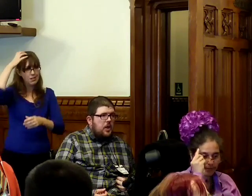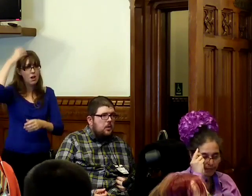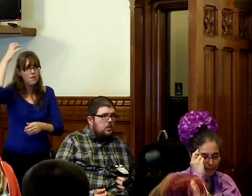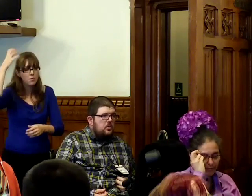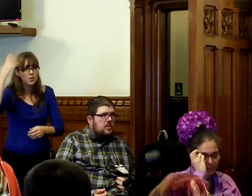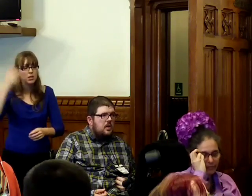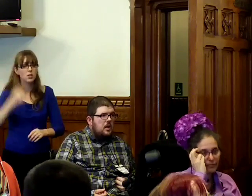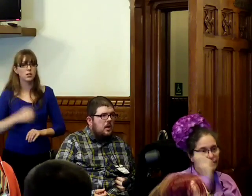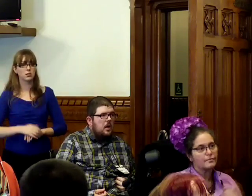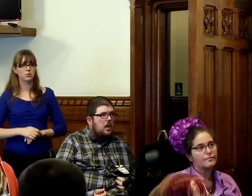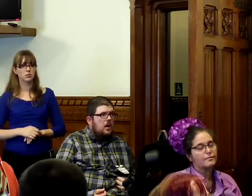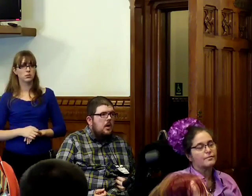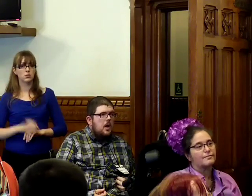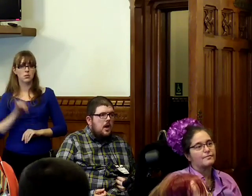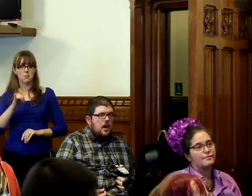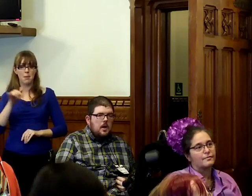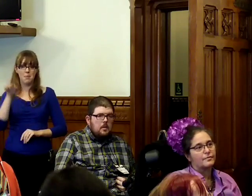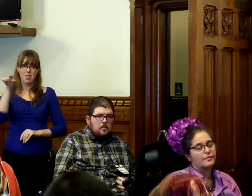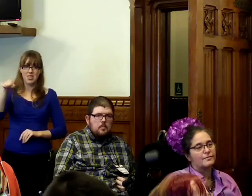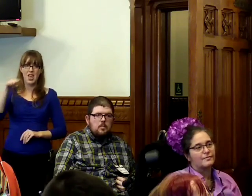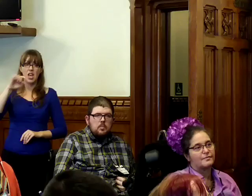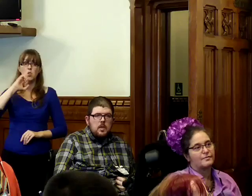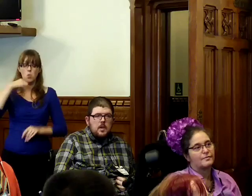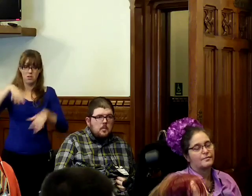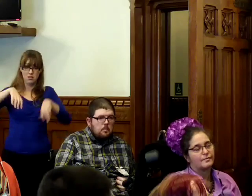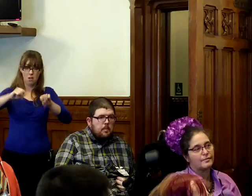represent our views.